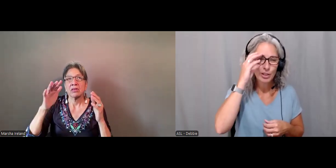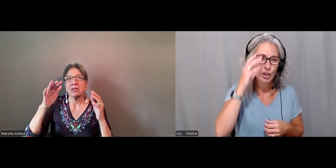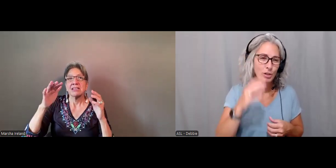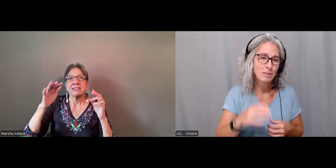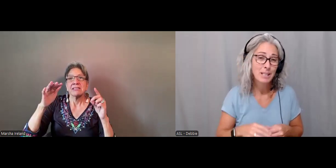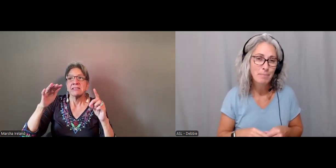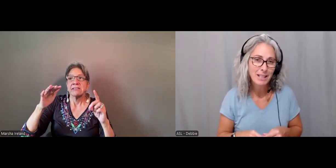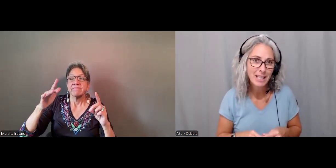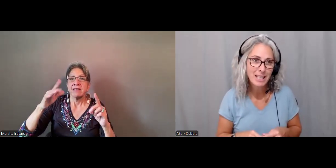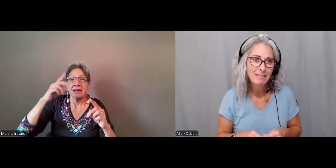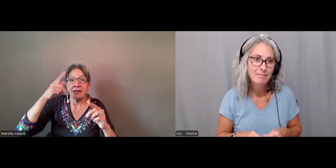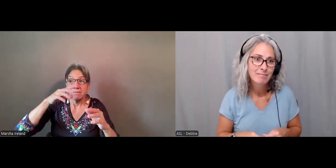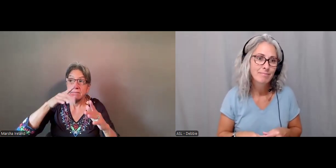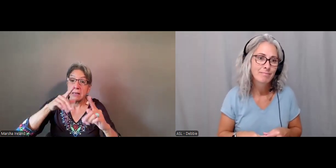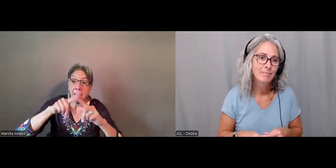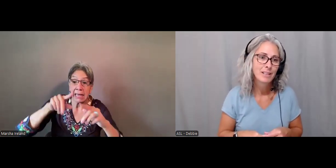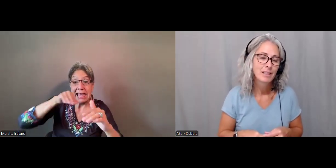Even the term disability,